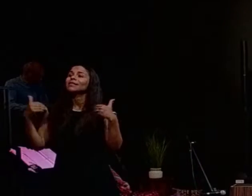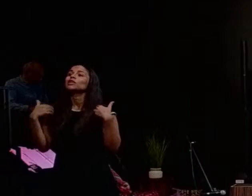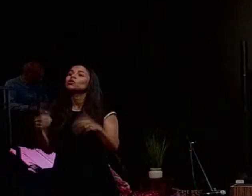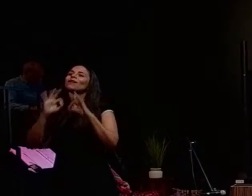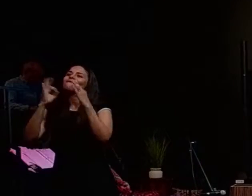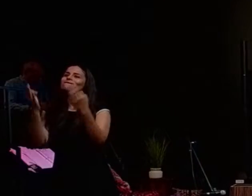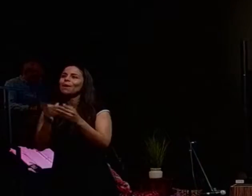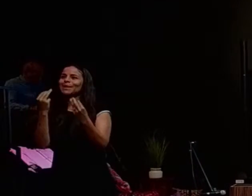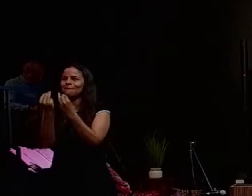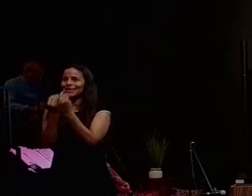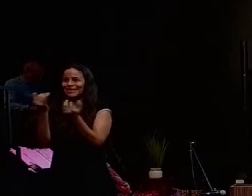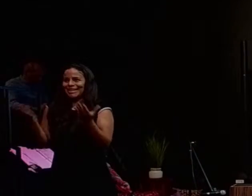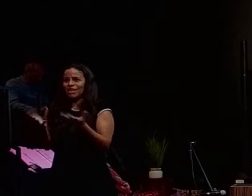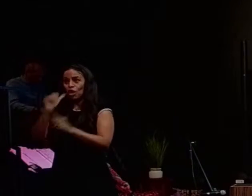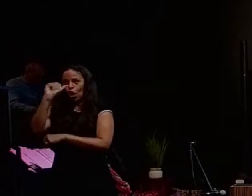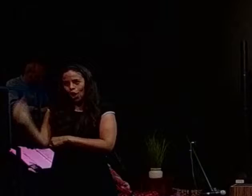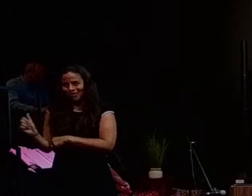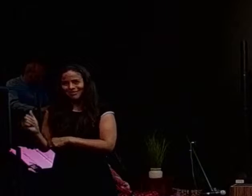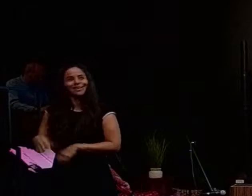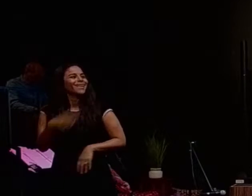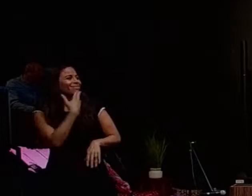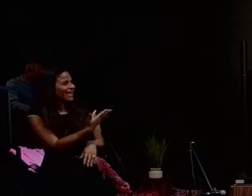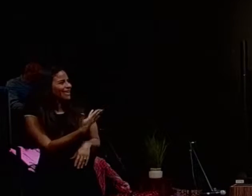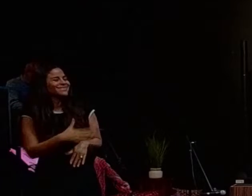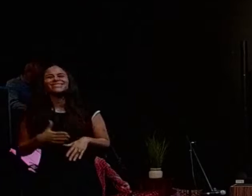Austin. Thanks, guys.